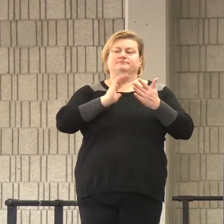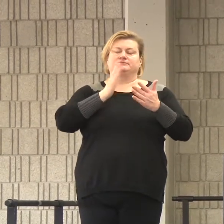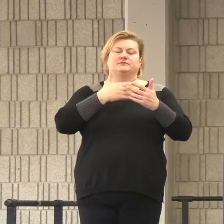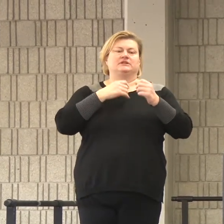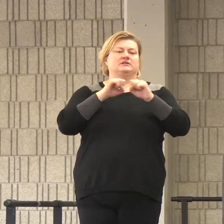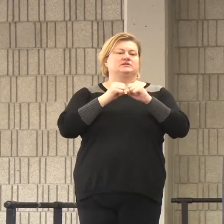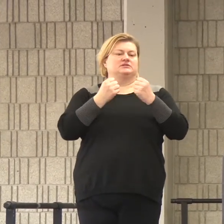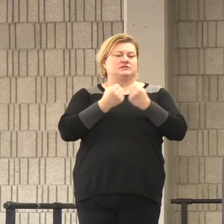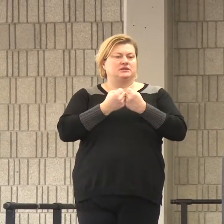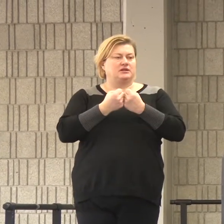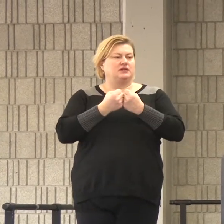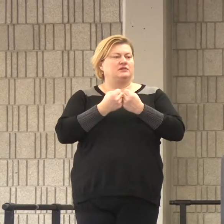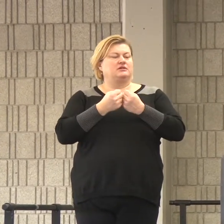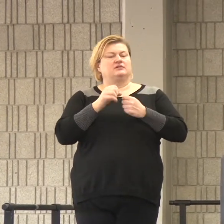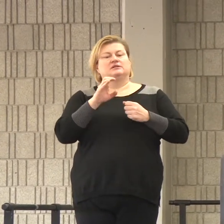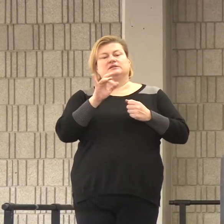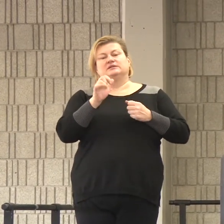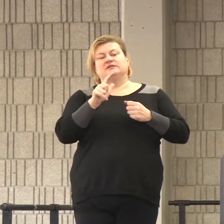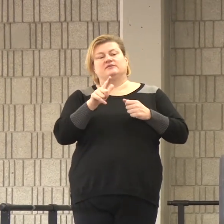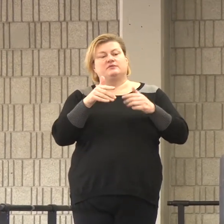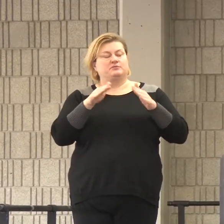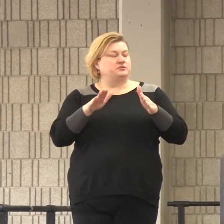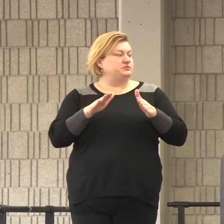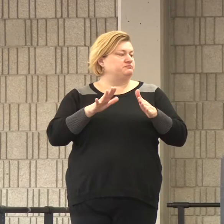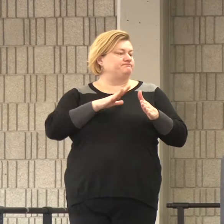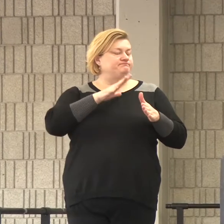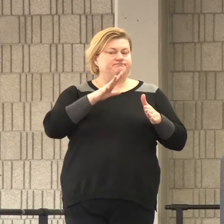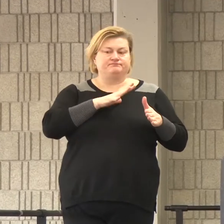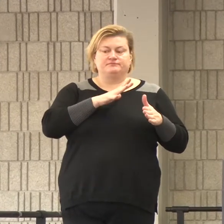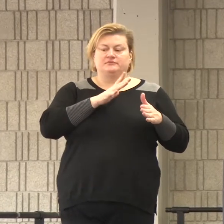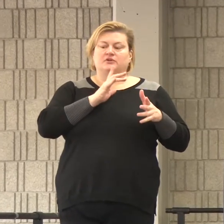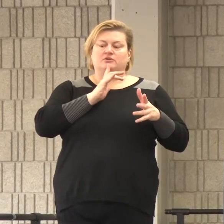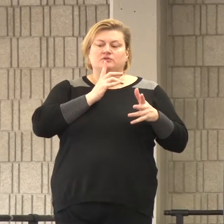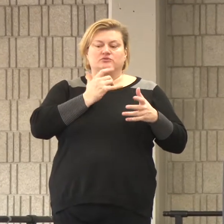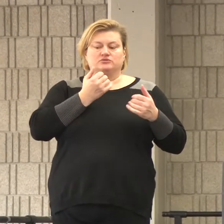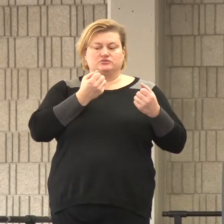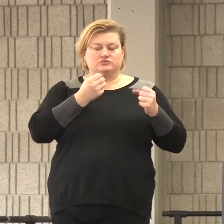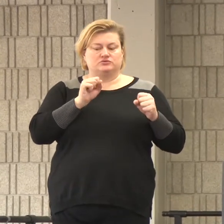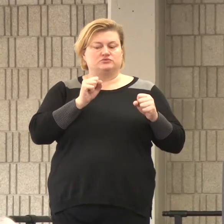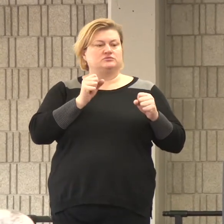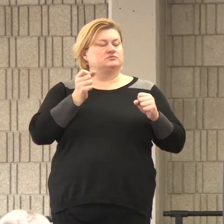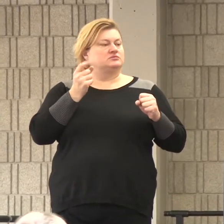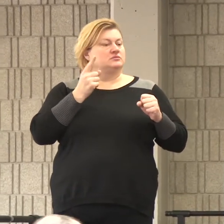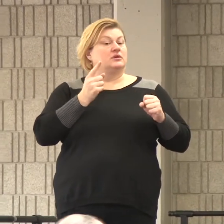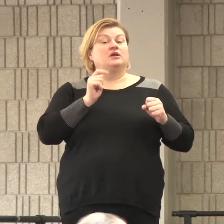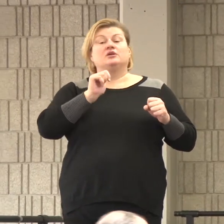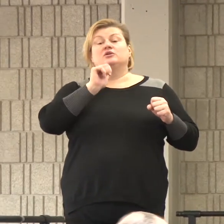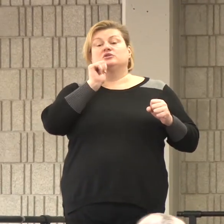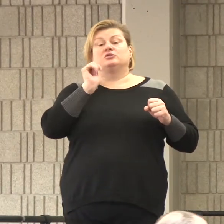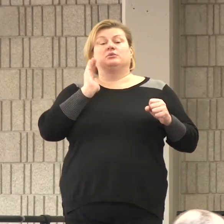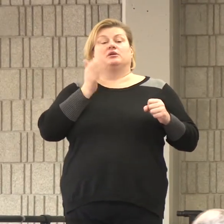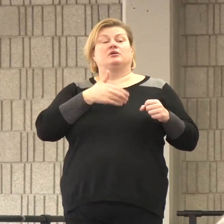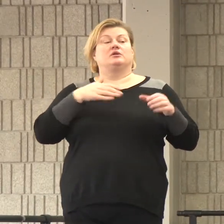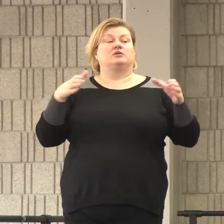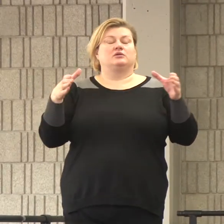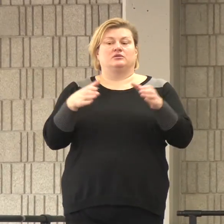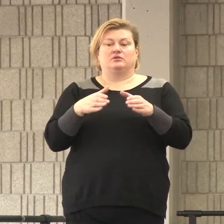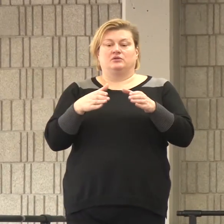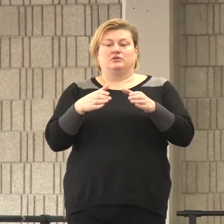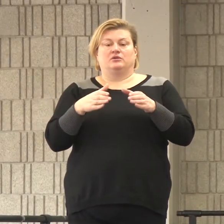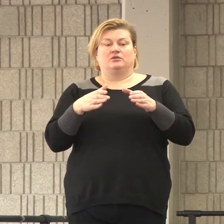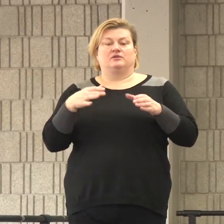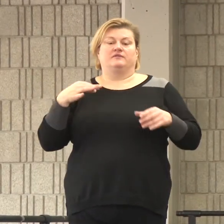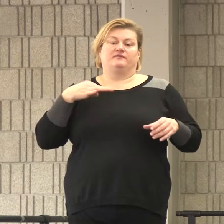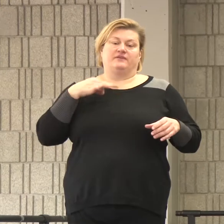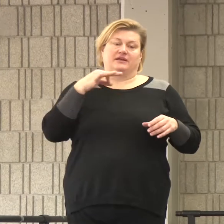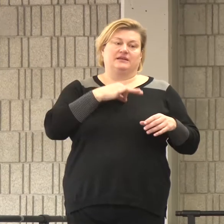society in a civil manner, try to come to grips. Tomorrow is our convocation as the